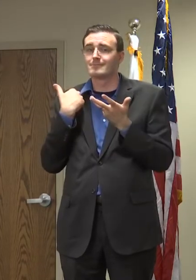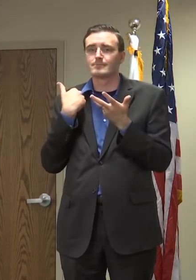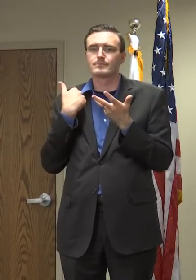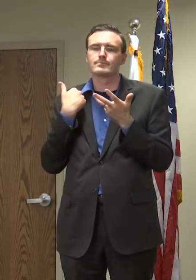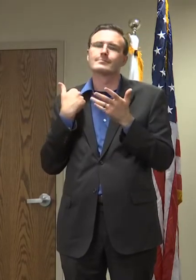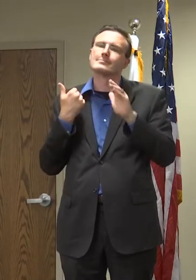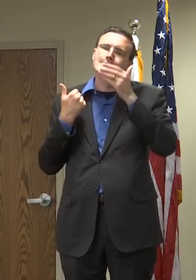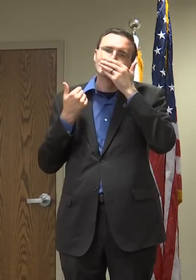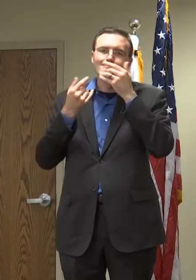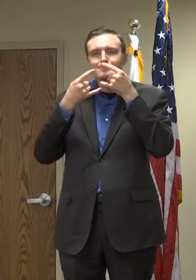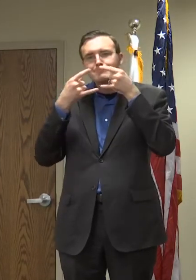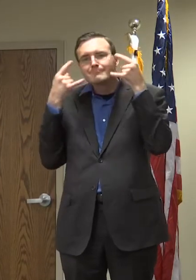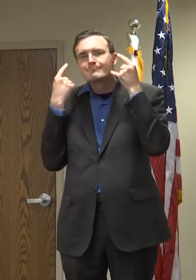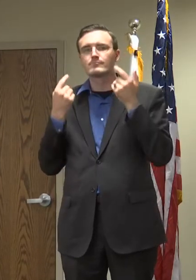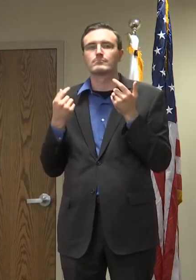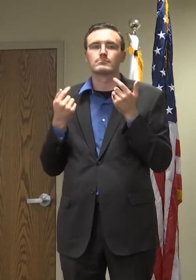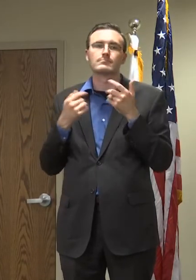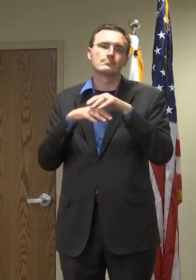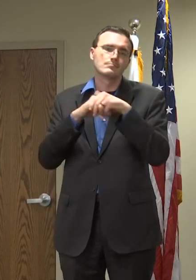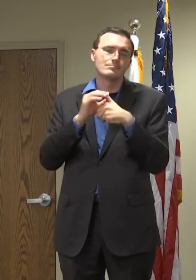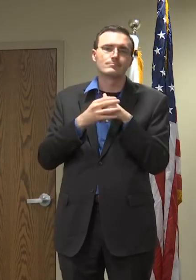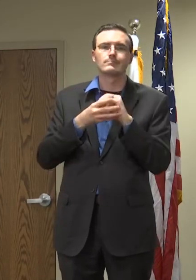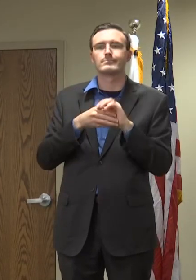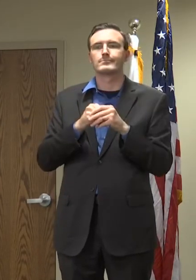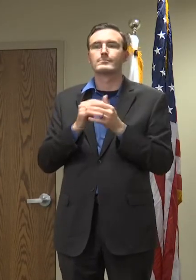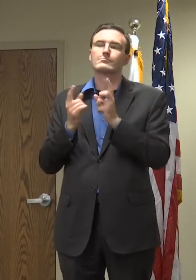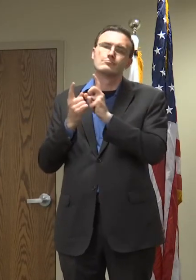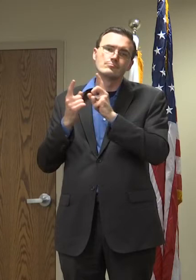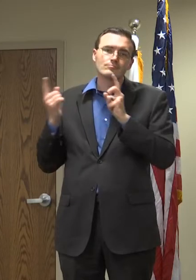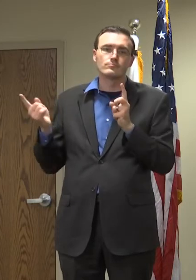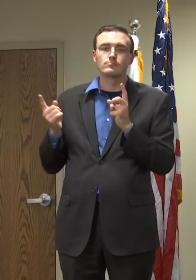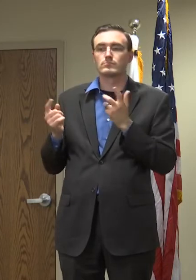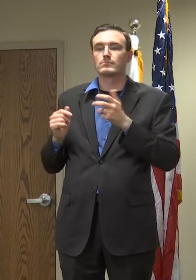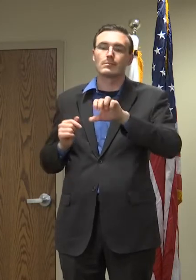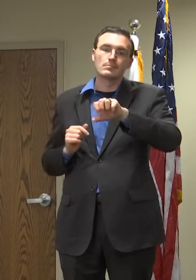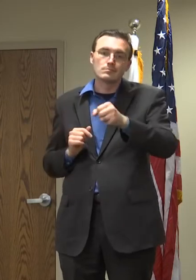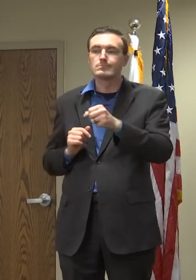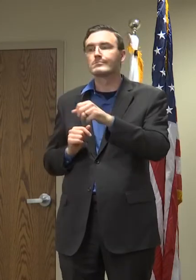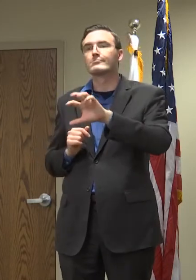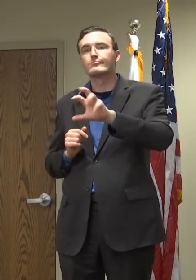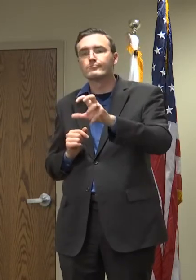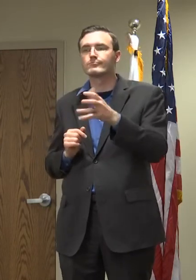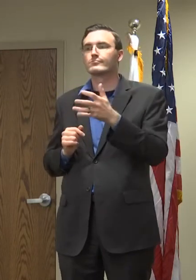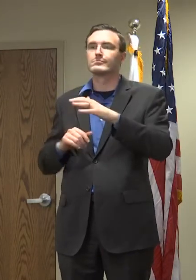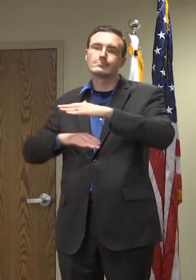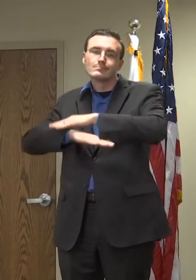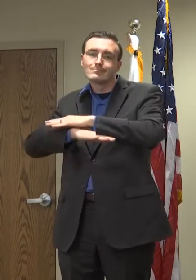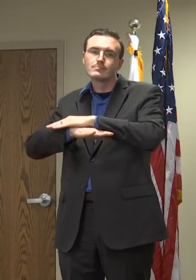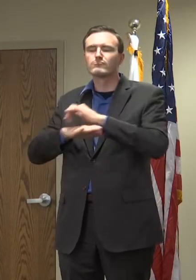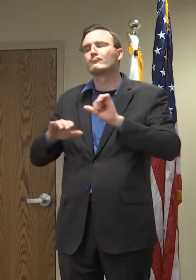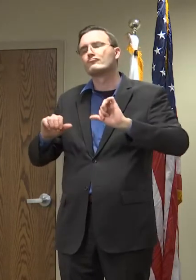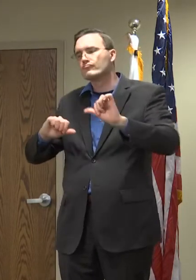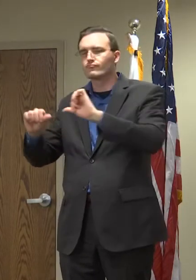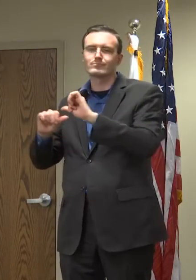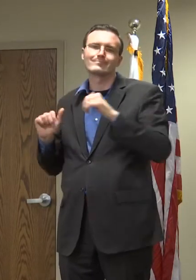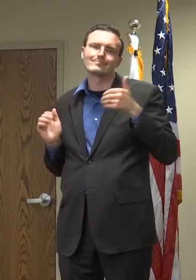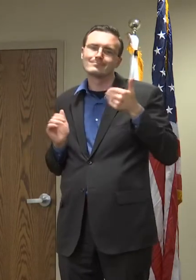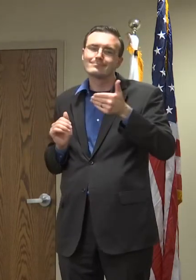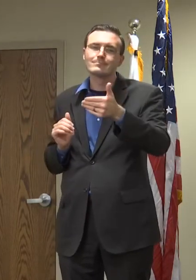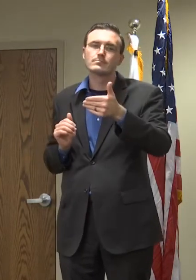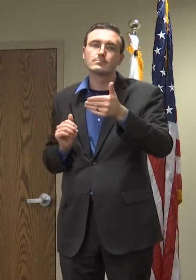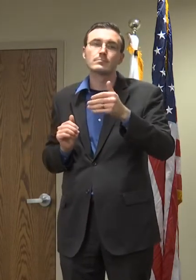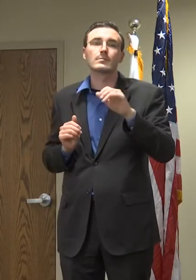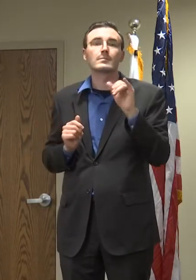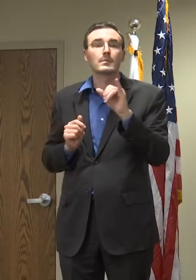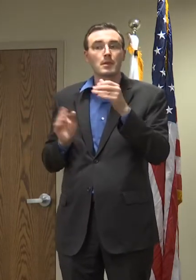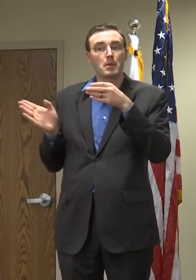hands. Practice social distancing. Wash frequently used surfaces. And as Dr. Martell said, take your events and your gatherings outdoors